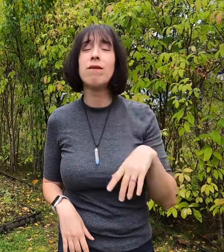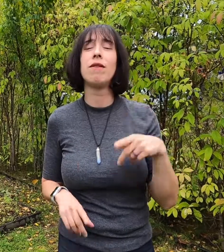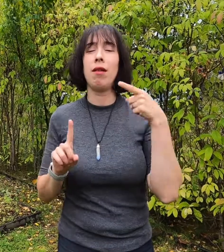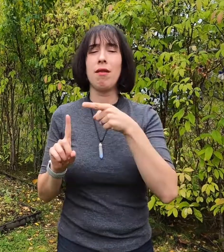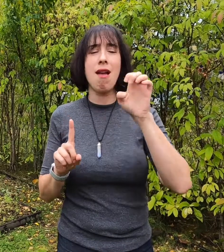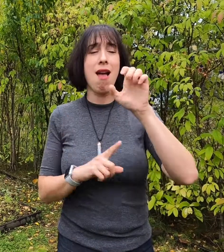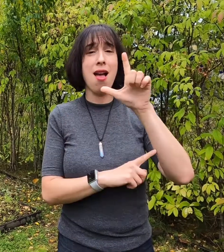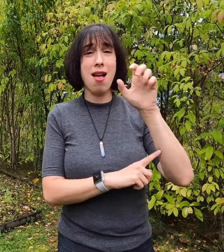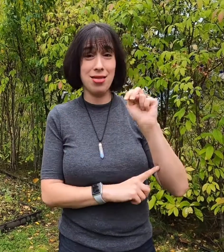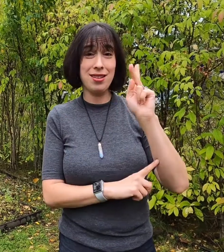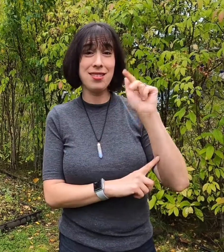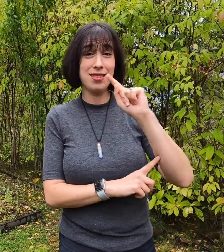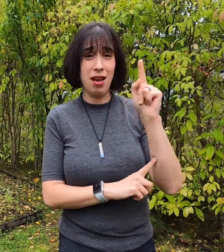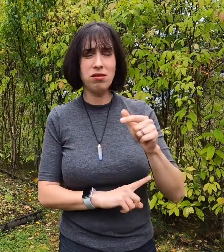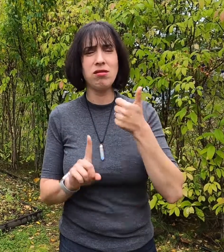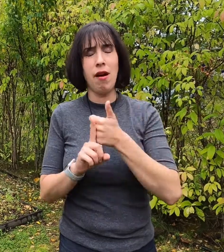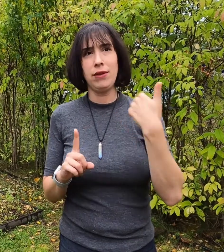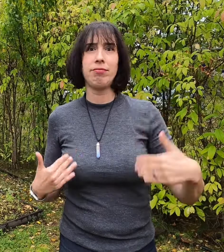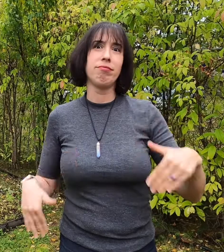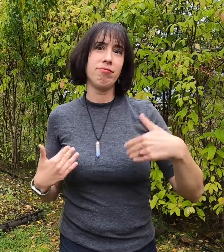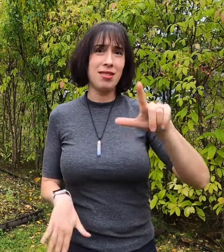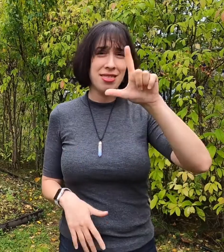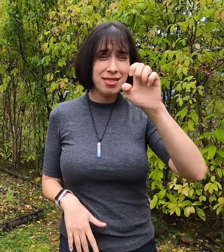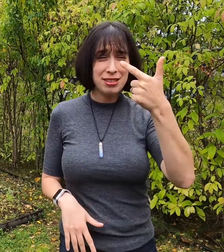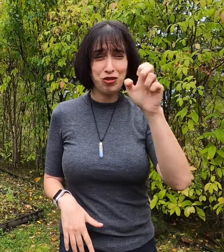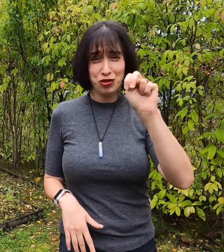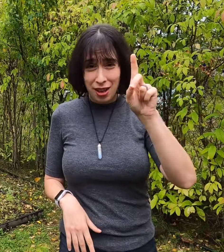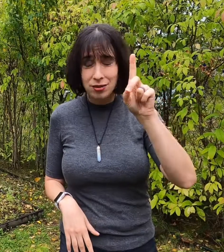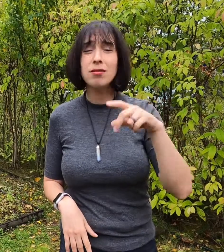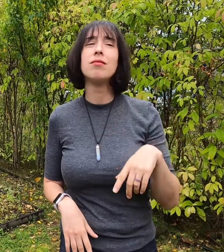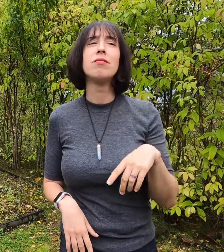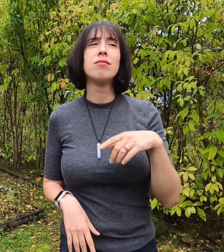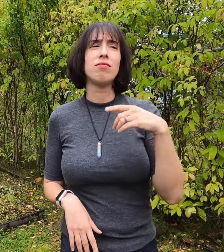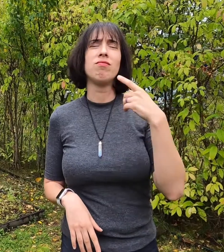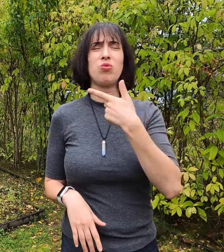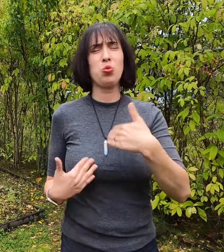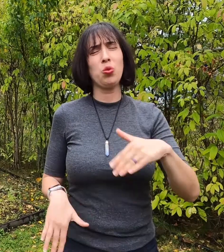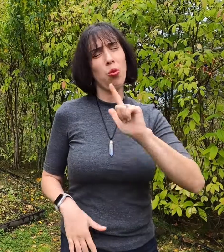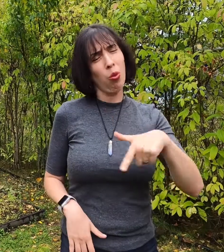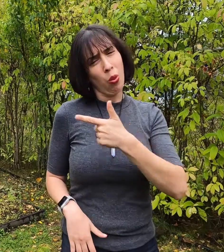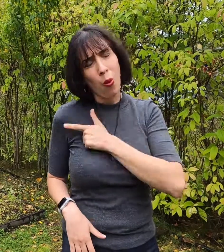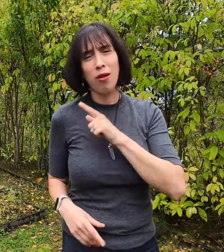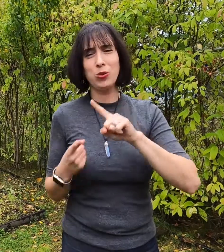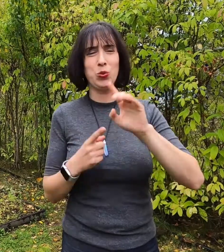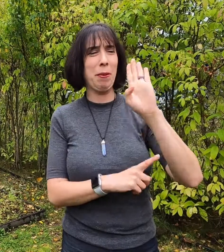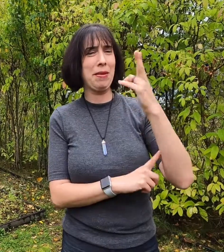who first hosted in 1985 with Ellen Katz, who was